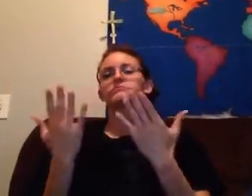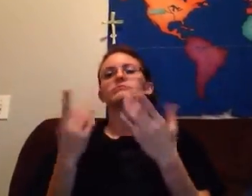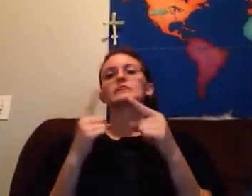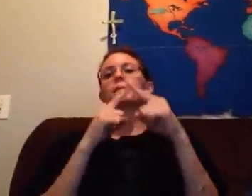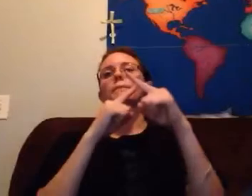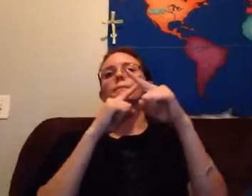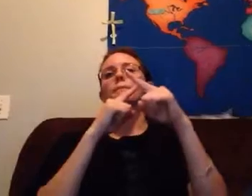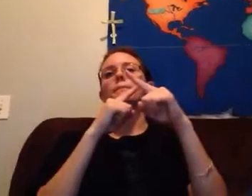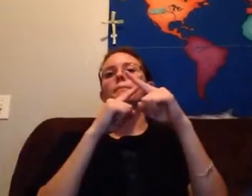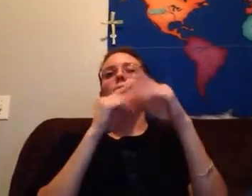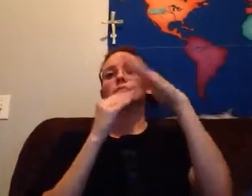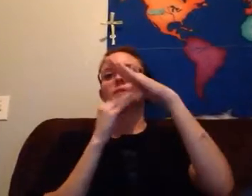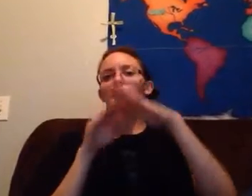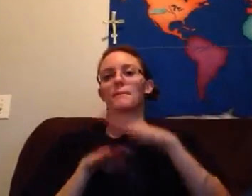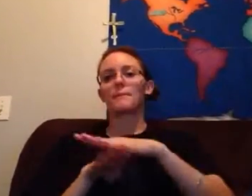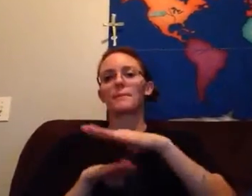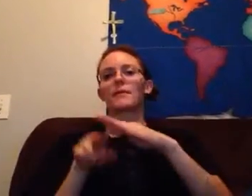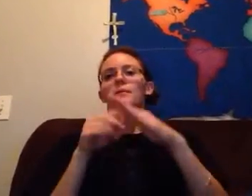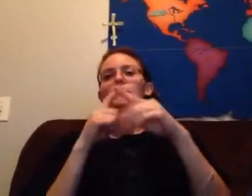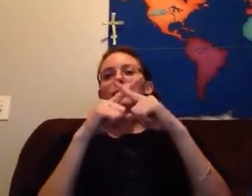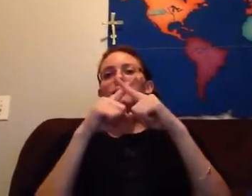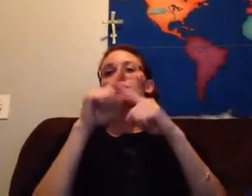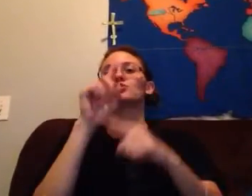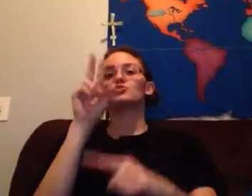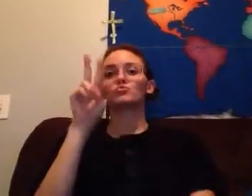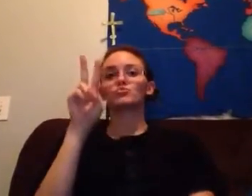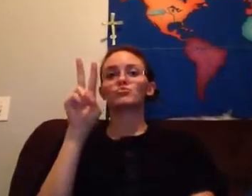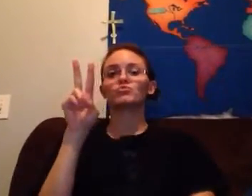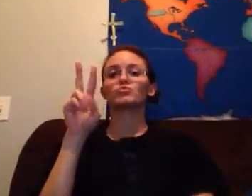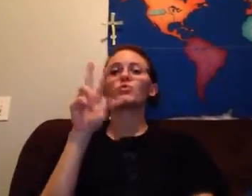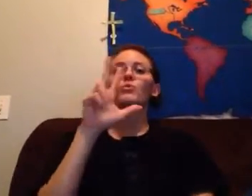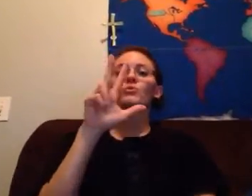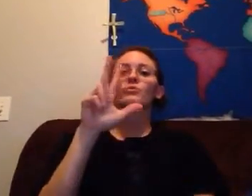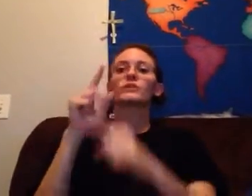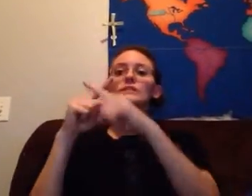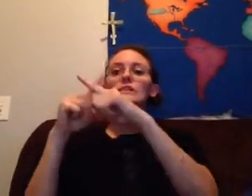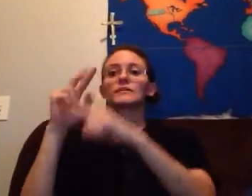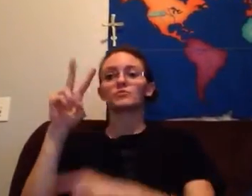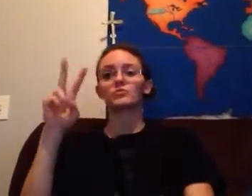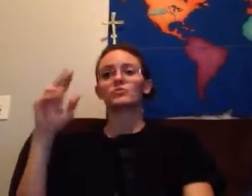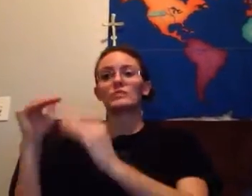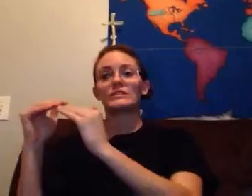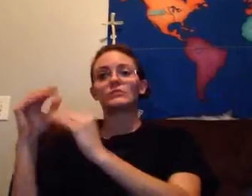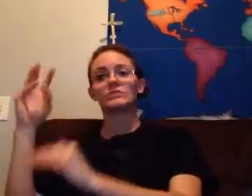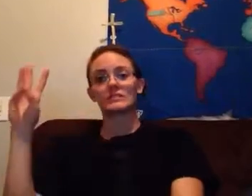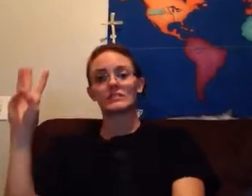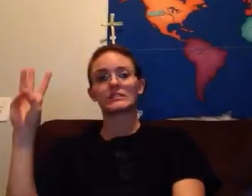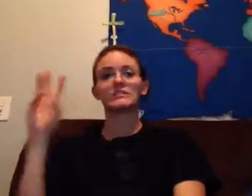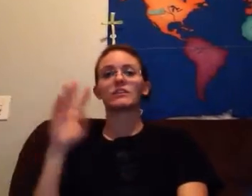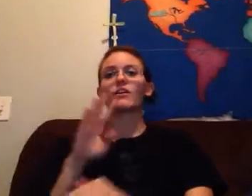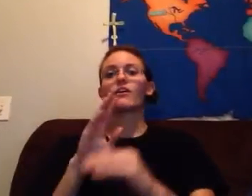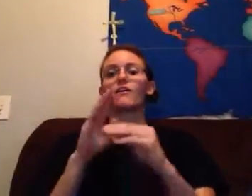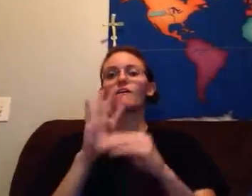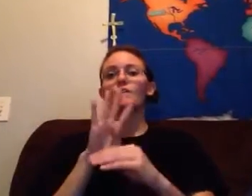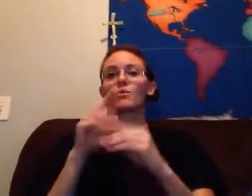by 2. I'll end up with 3 times 2 is 6, 4 times 2 is 8, so that's an equivalent fraction to